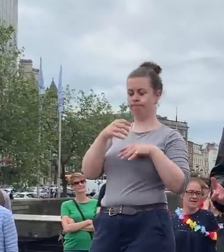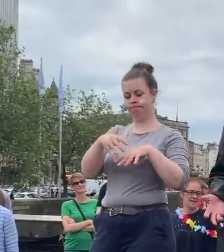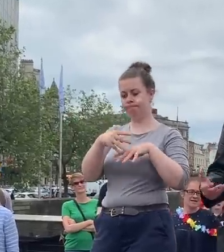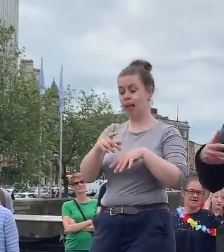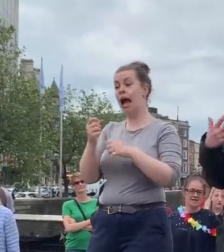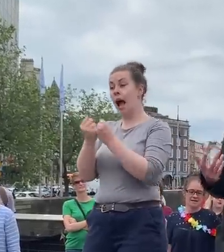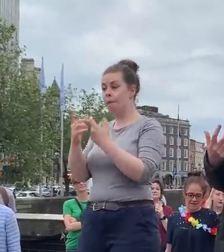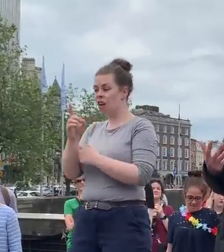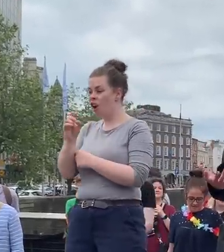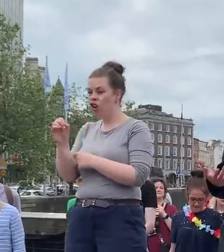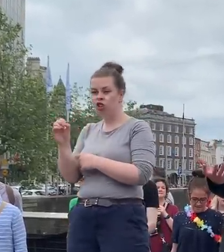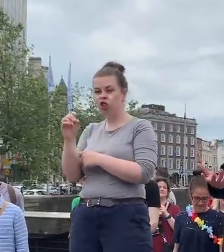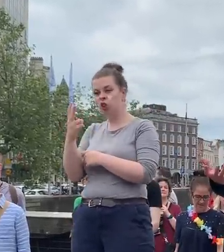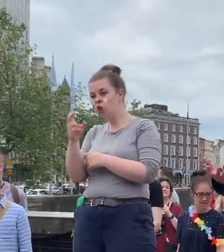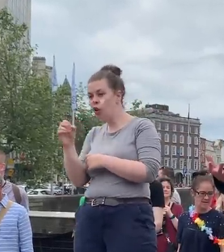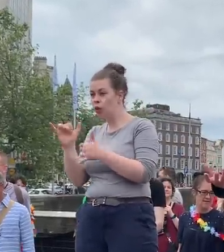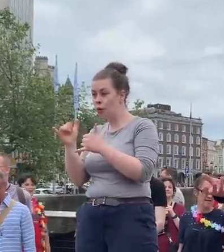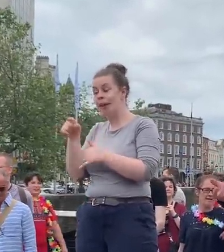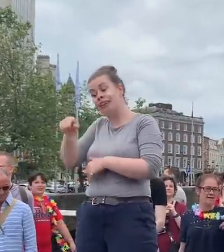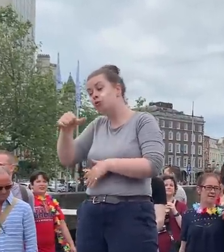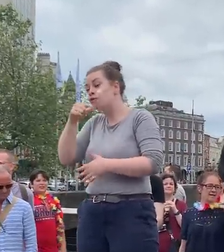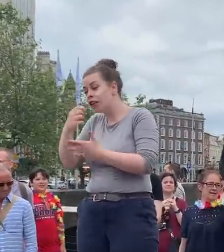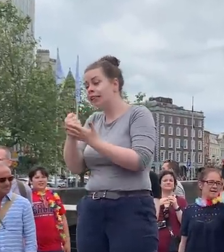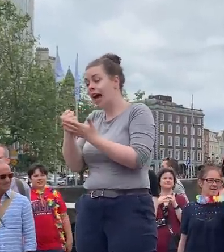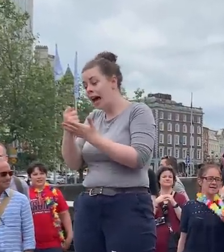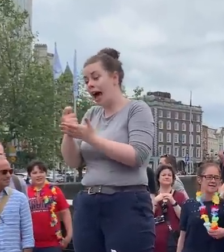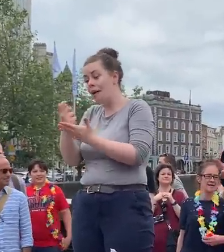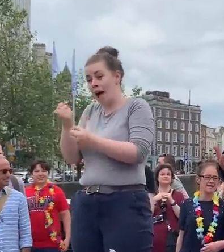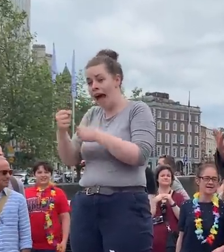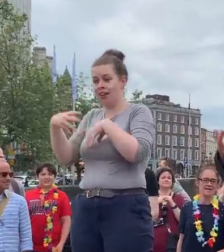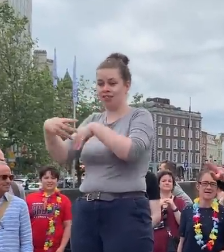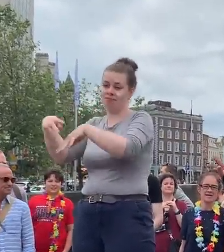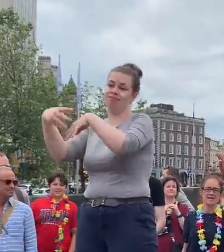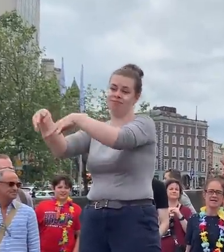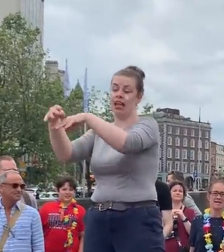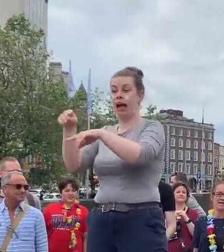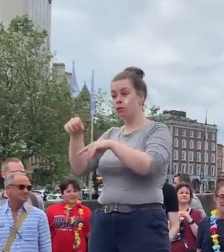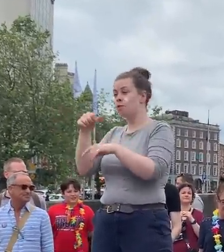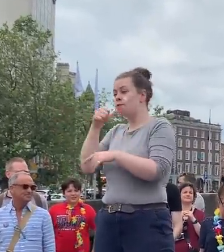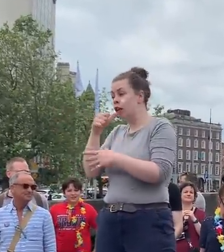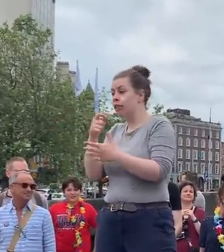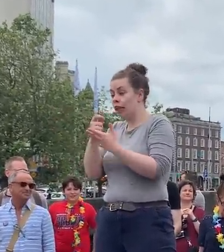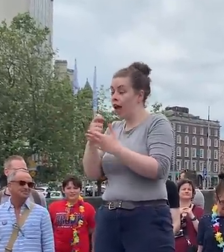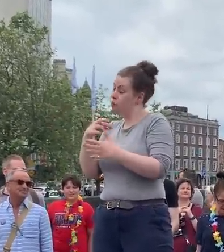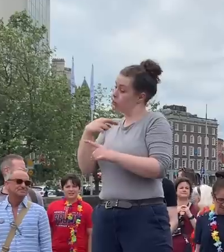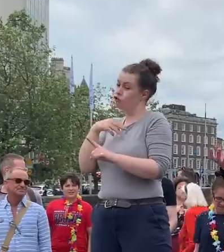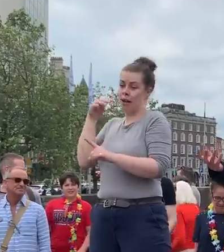of us, and it was the first time that it was done, and the first time is important, right?